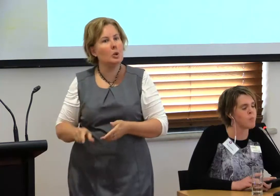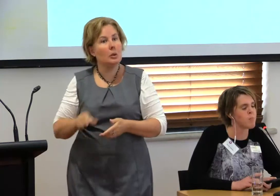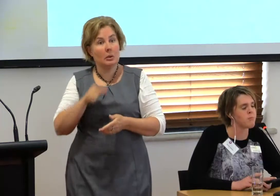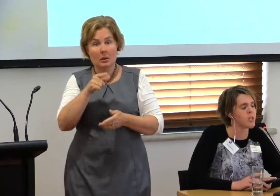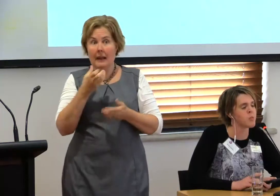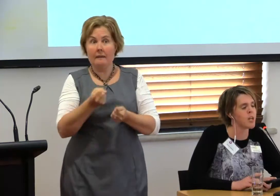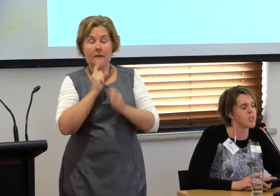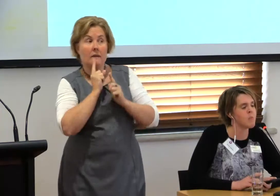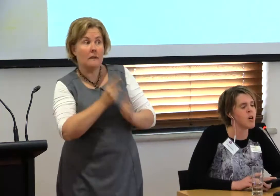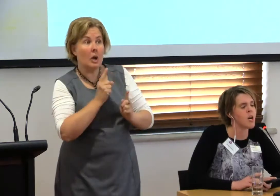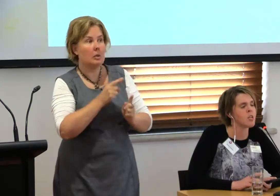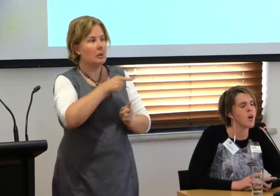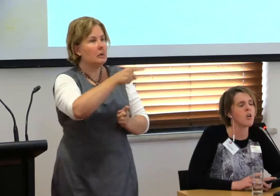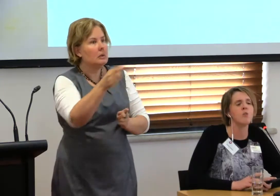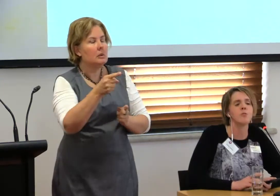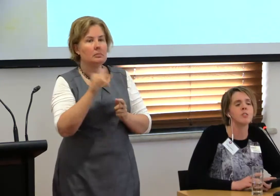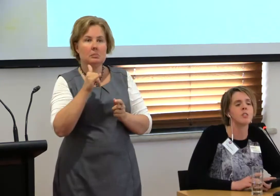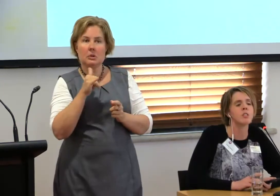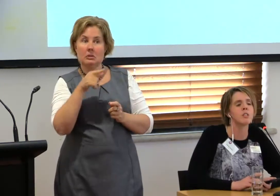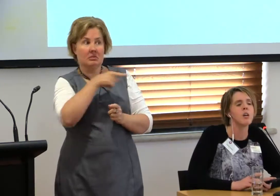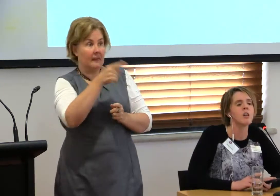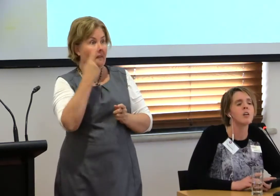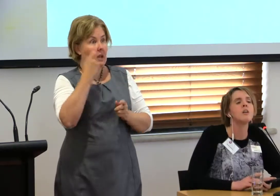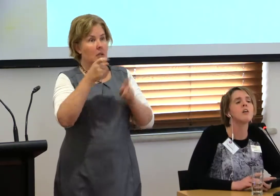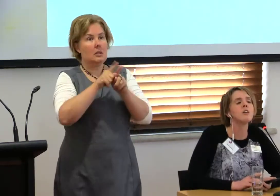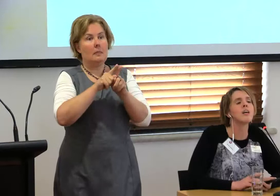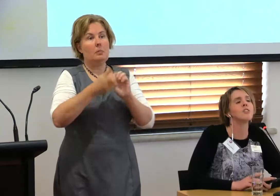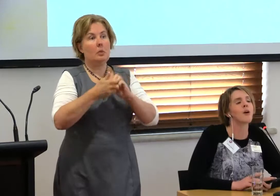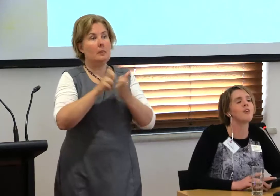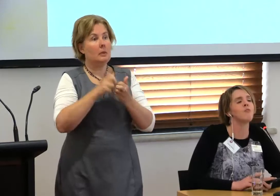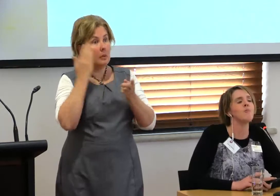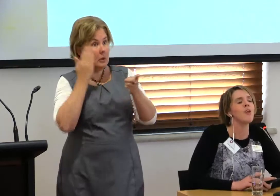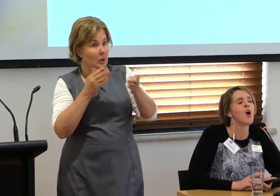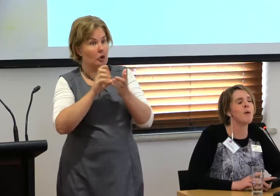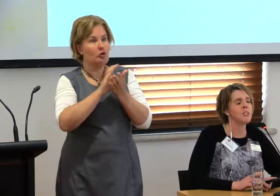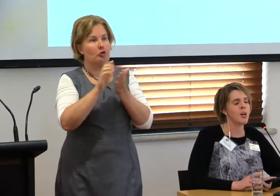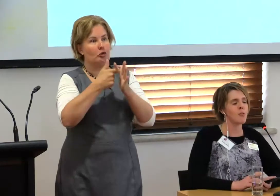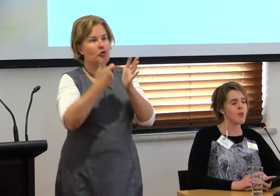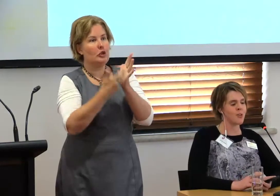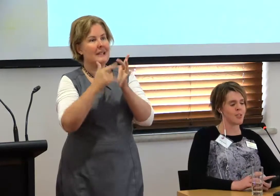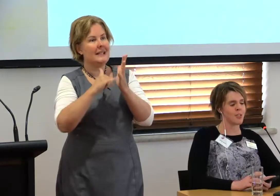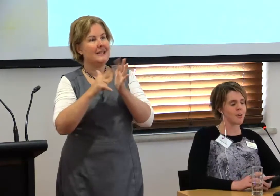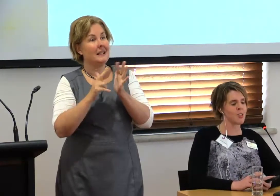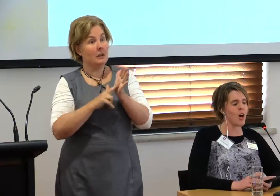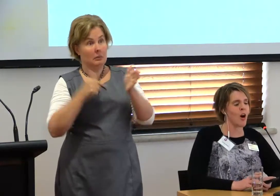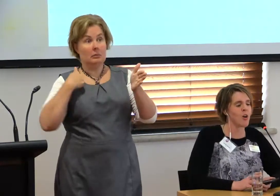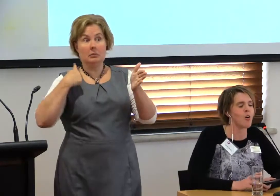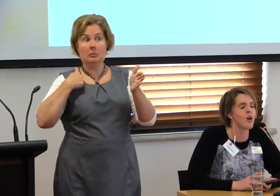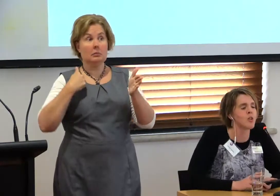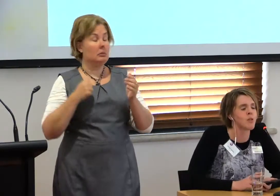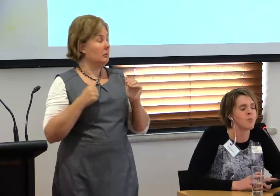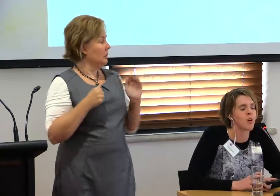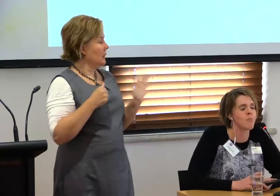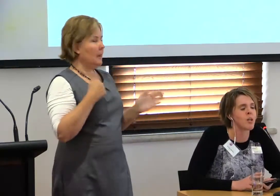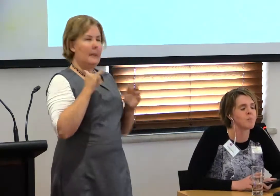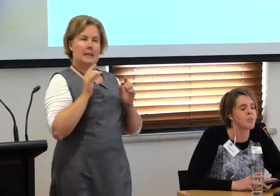people who might be faced with that dilemma? And I don't know if Kristen, yes, you are in the room. I might start with you, Kristen, because I know a